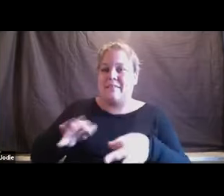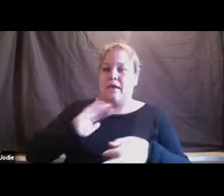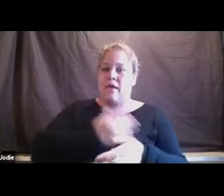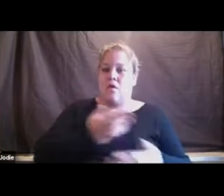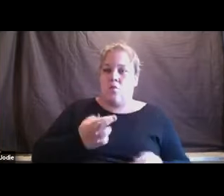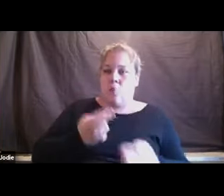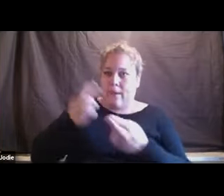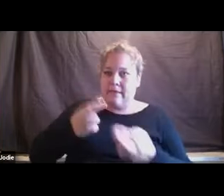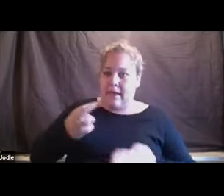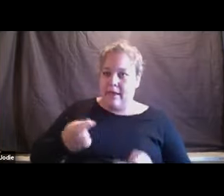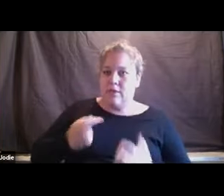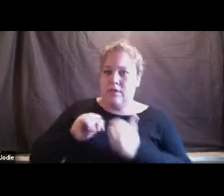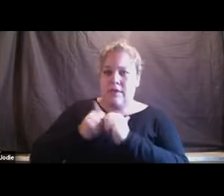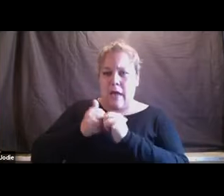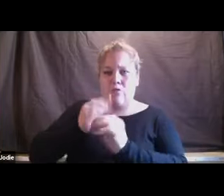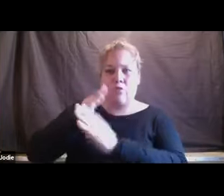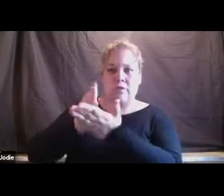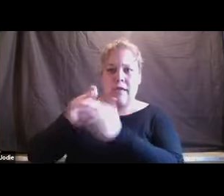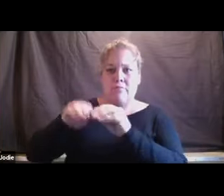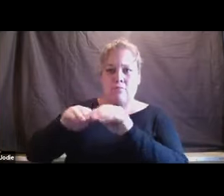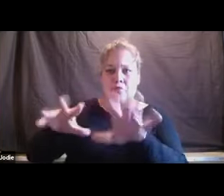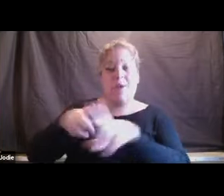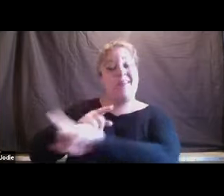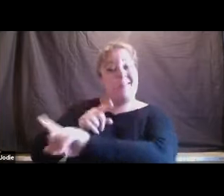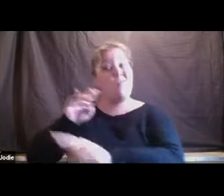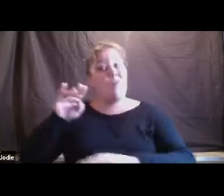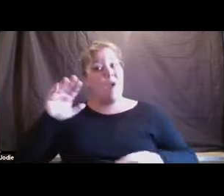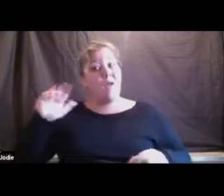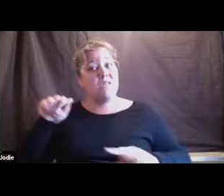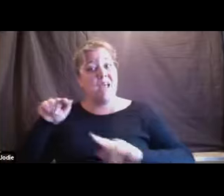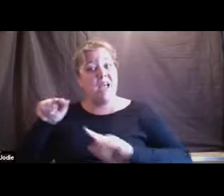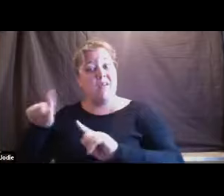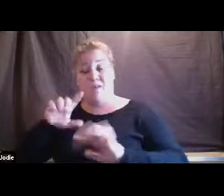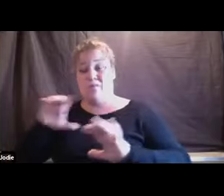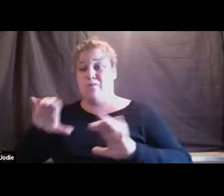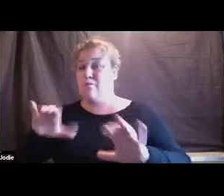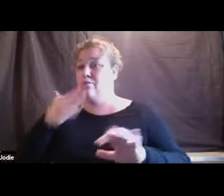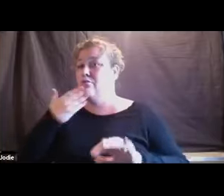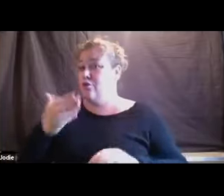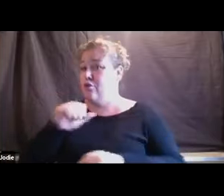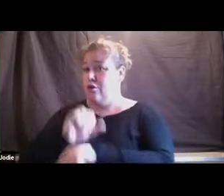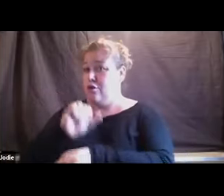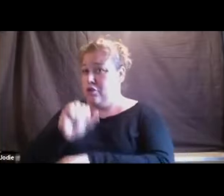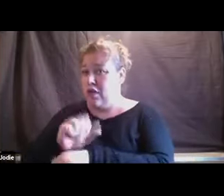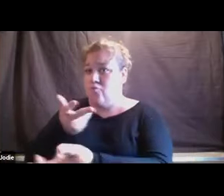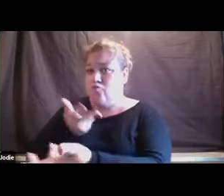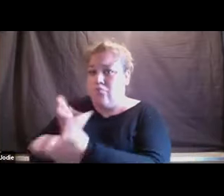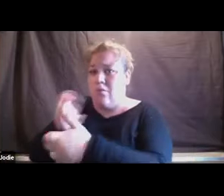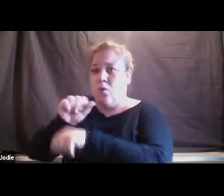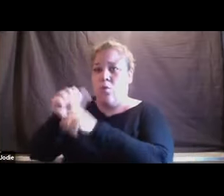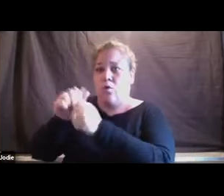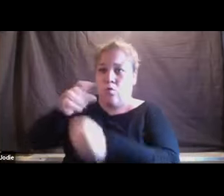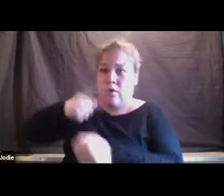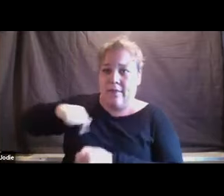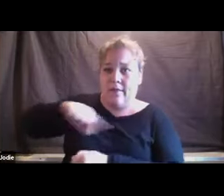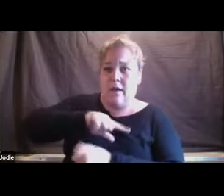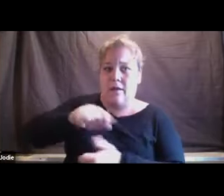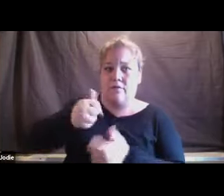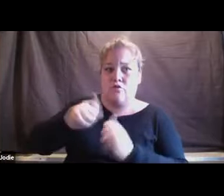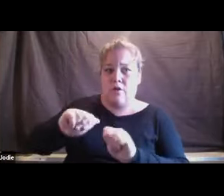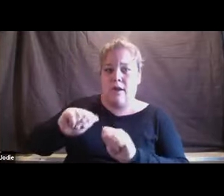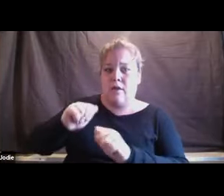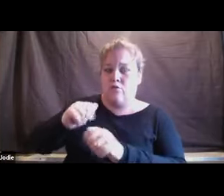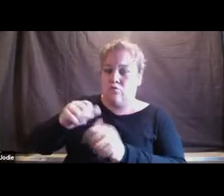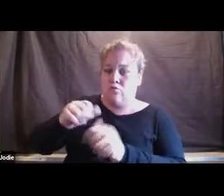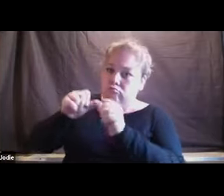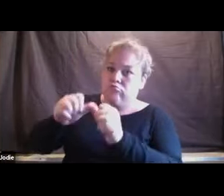at really working closely with us and making good choices to assure the safety of their